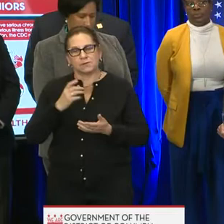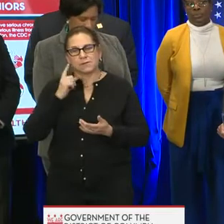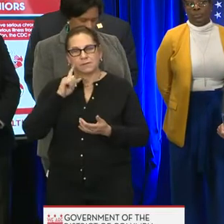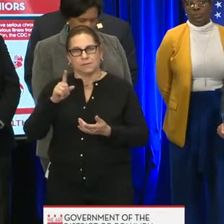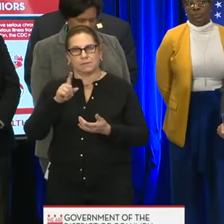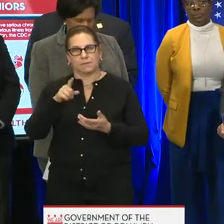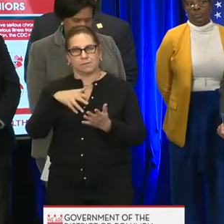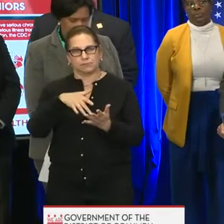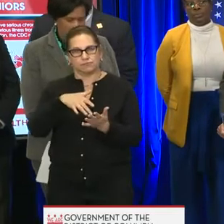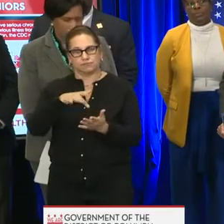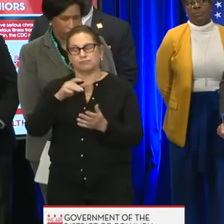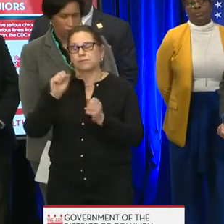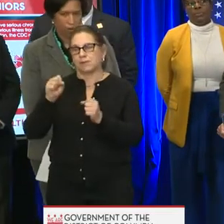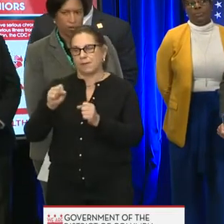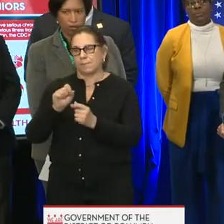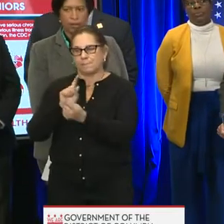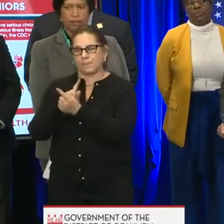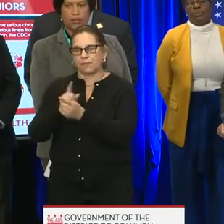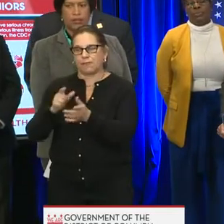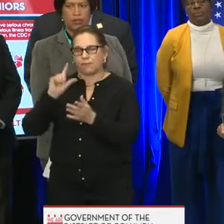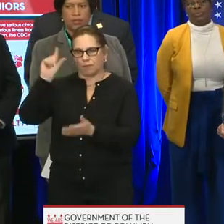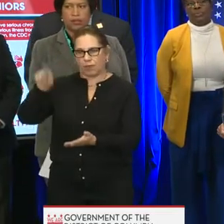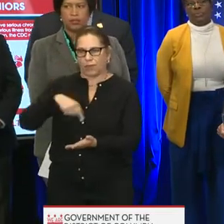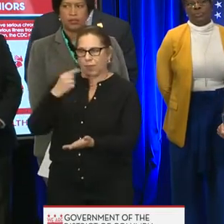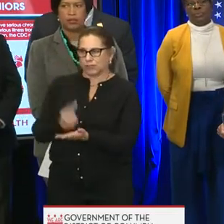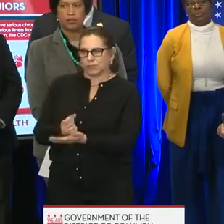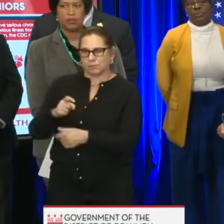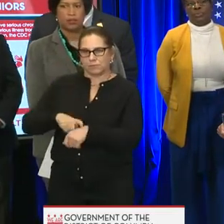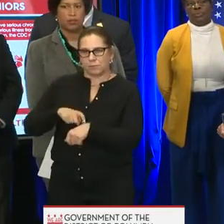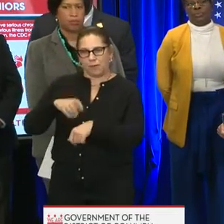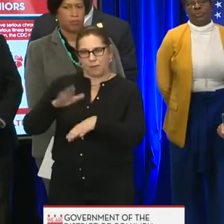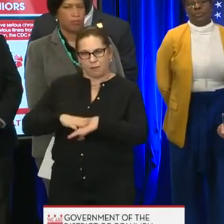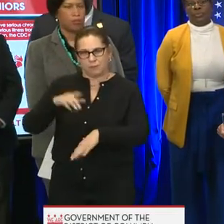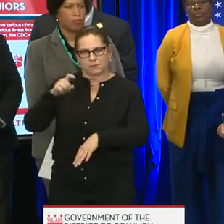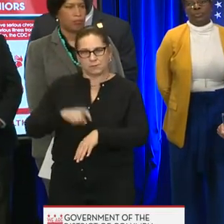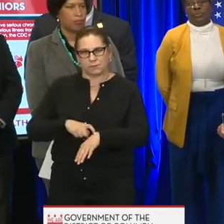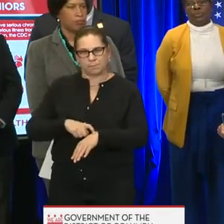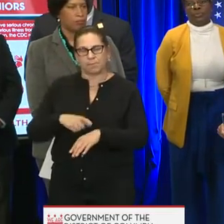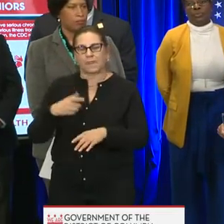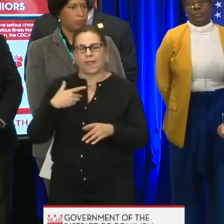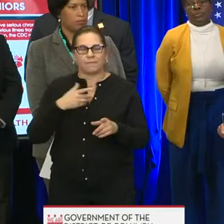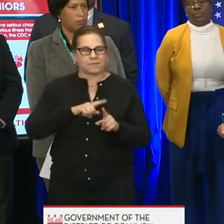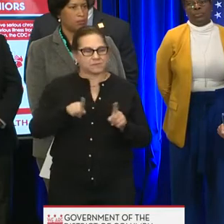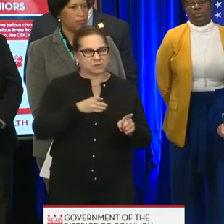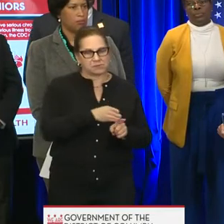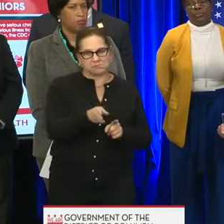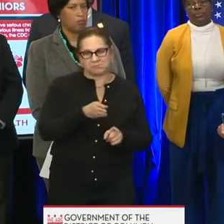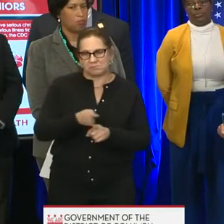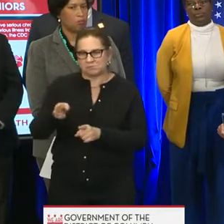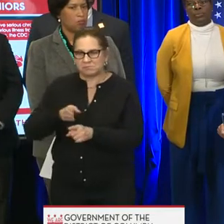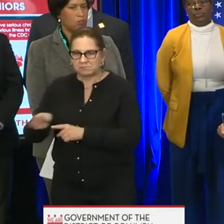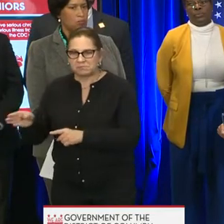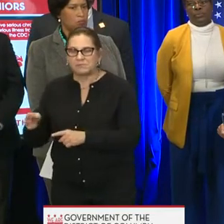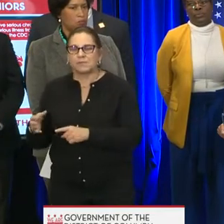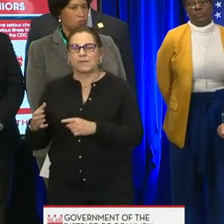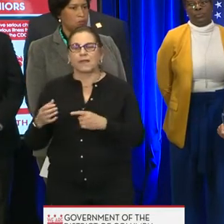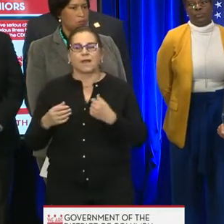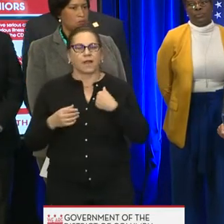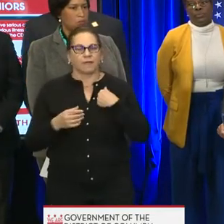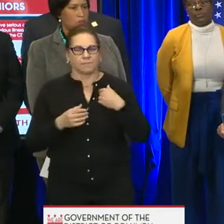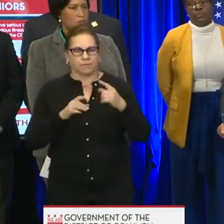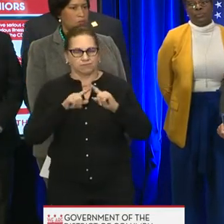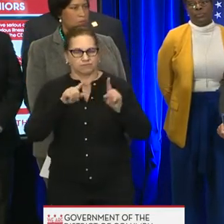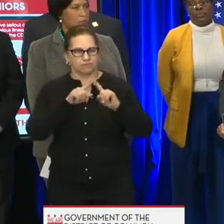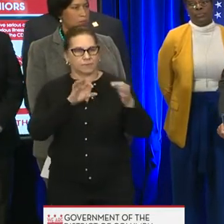Students will have the ability to receive assignments, submit assignments, and also receive feedback on their assignments.